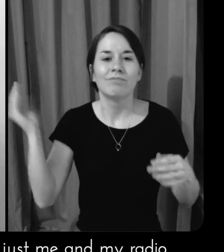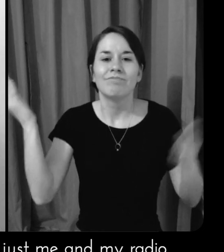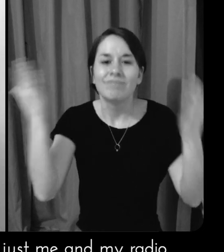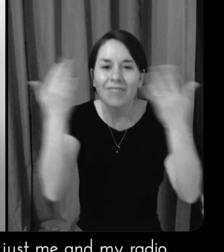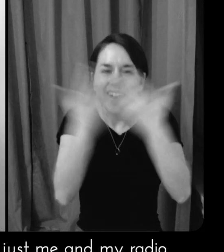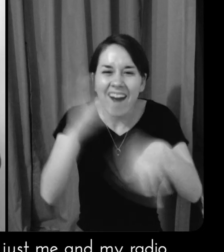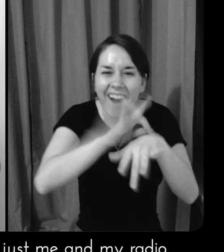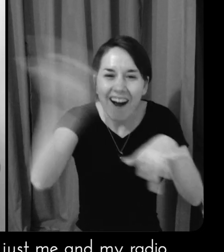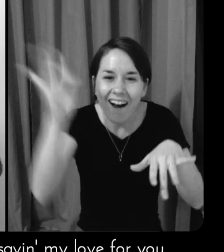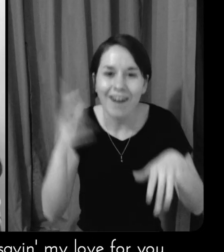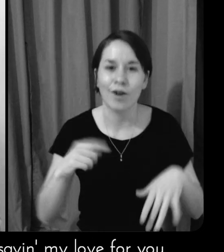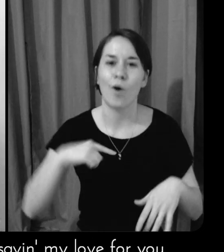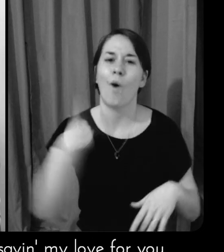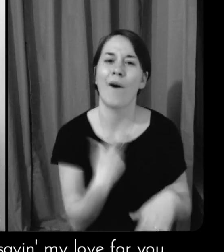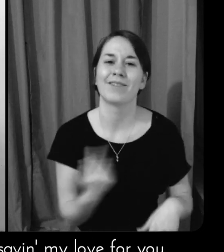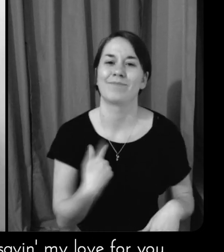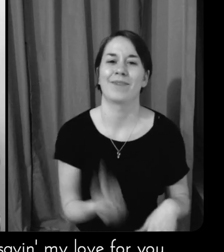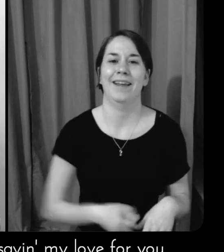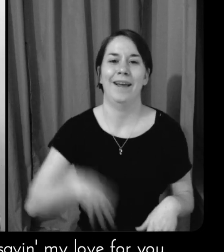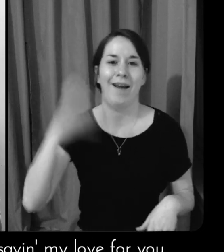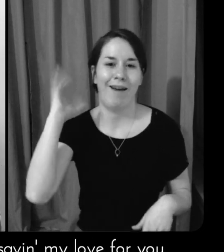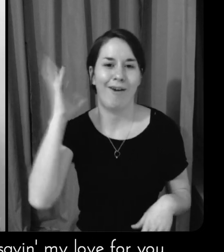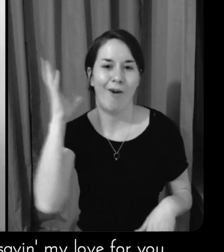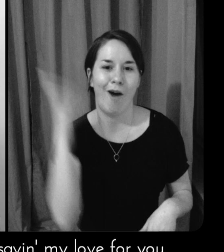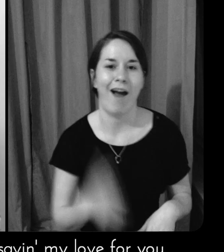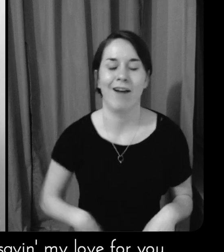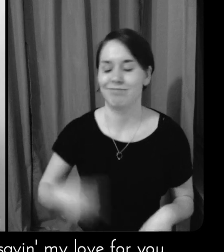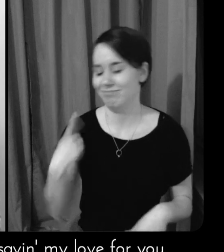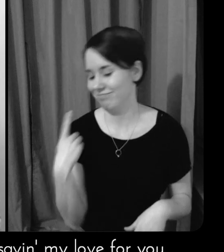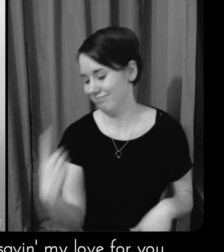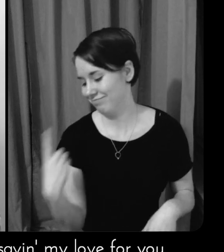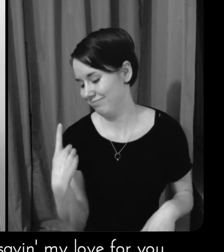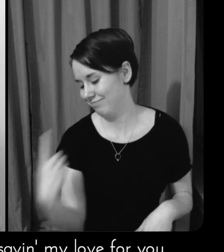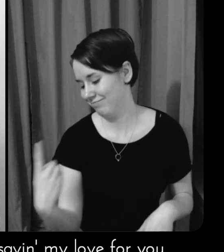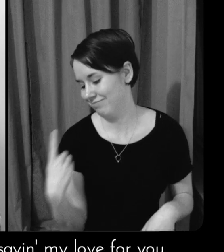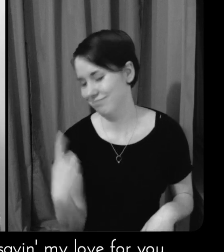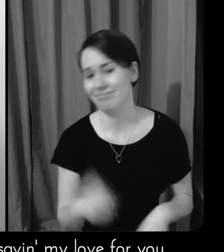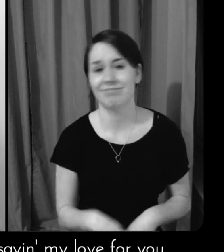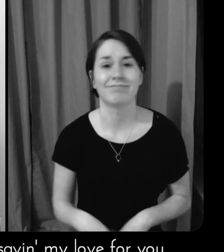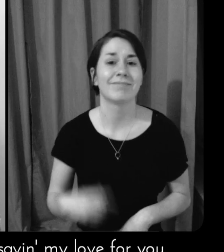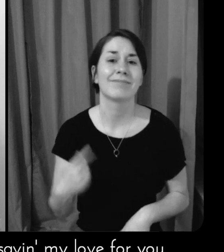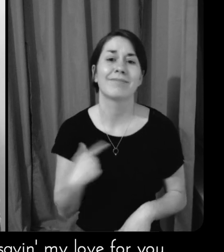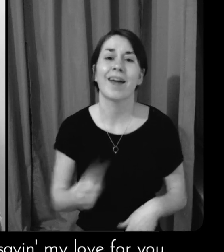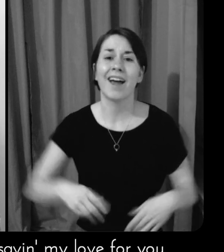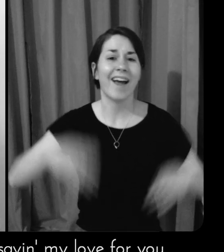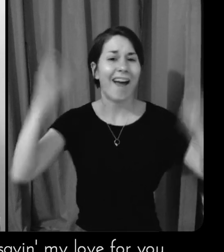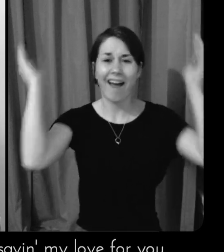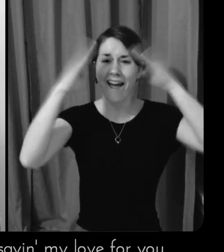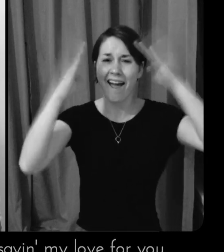and my radio. Ain't misbehaving, saving all of my love.